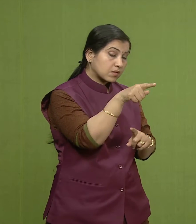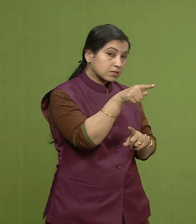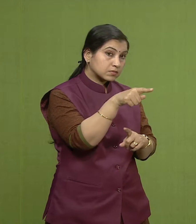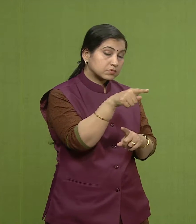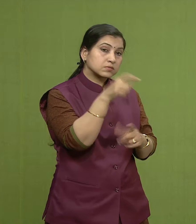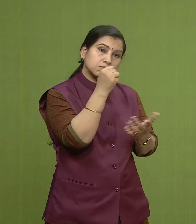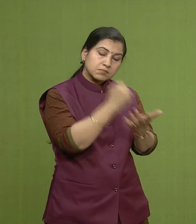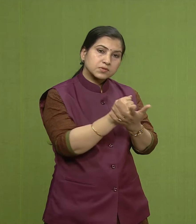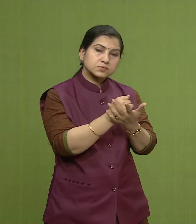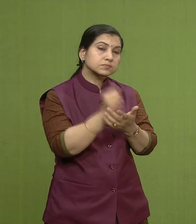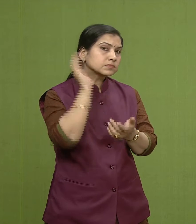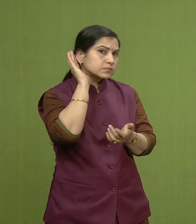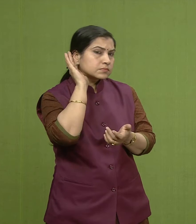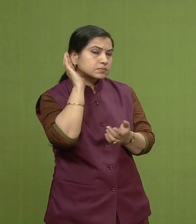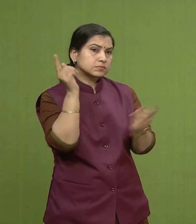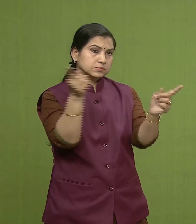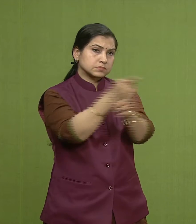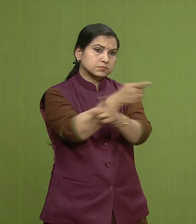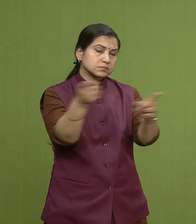should listen to each other's opinion.